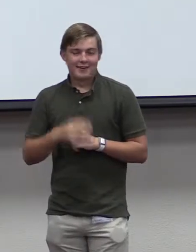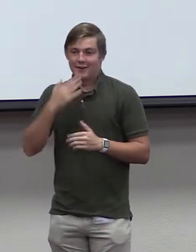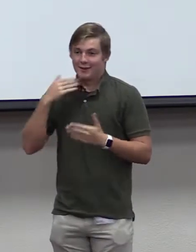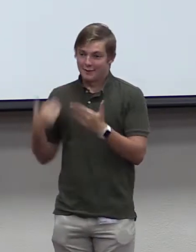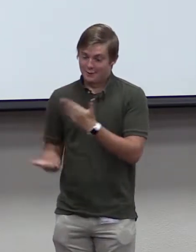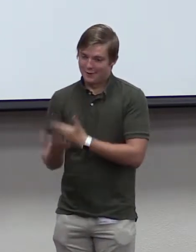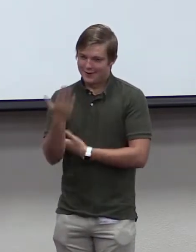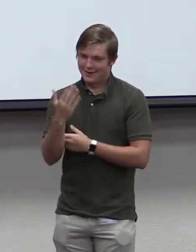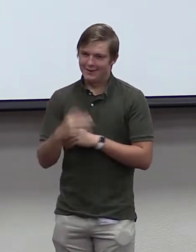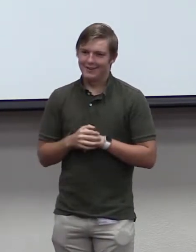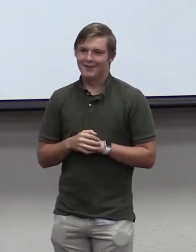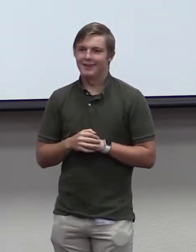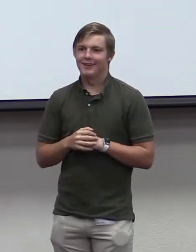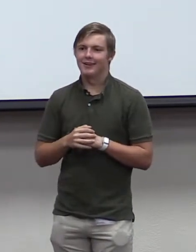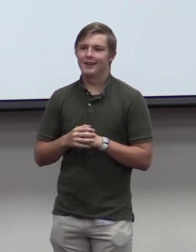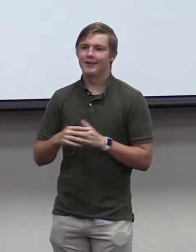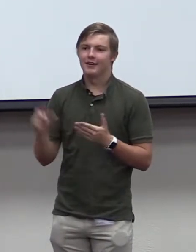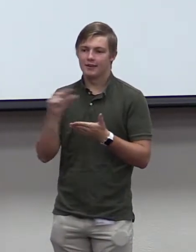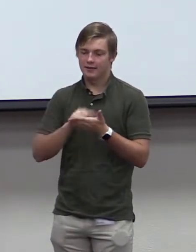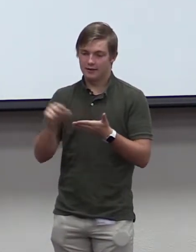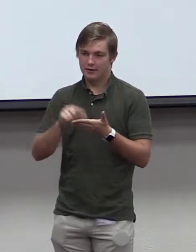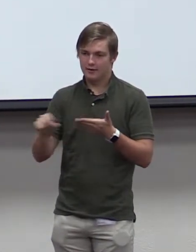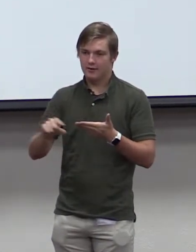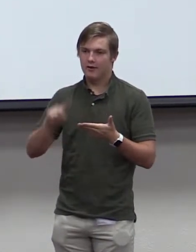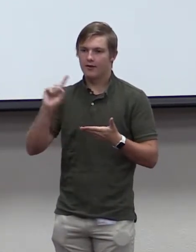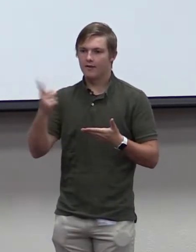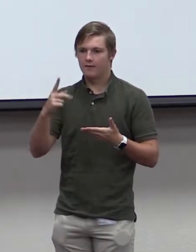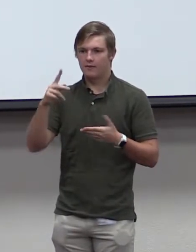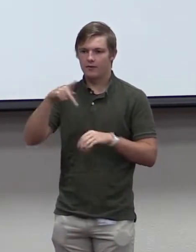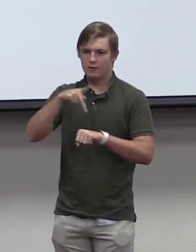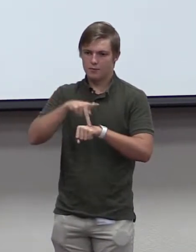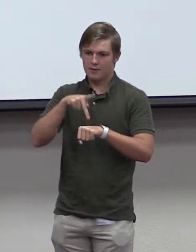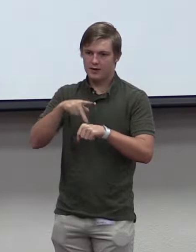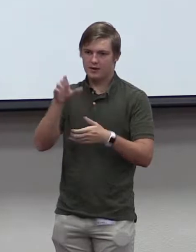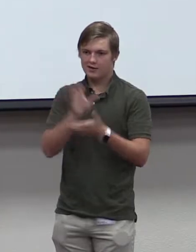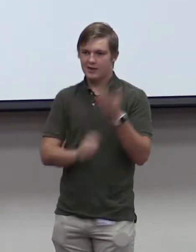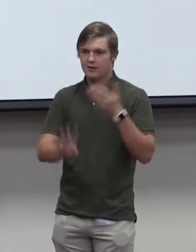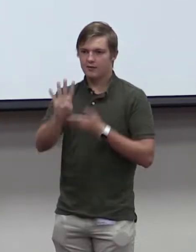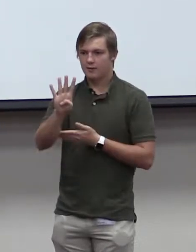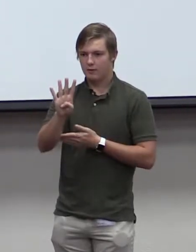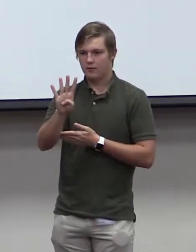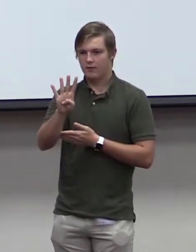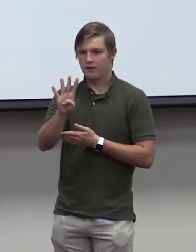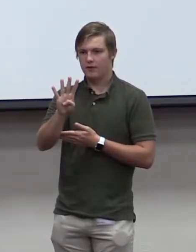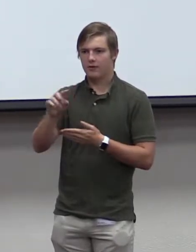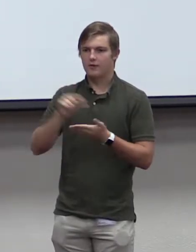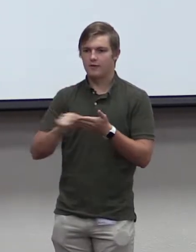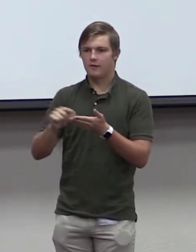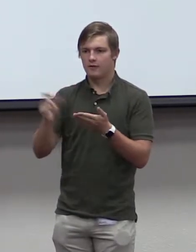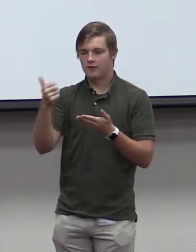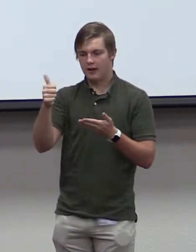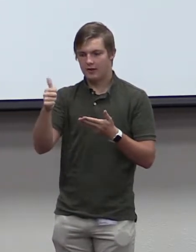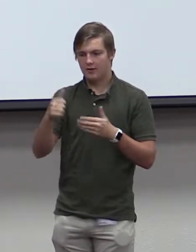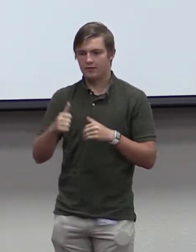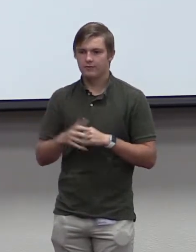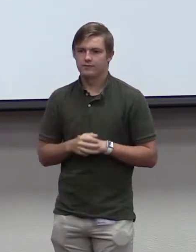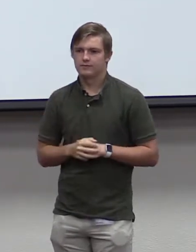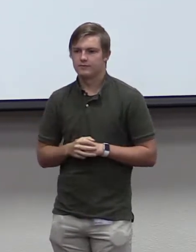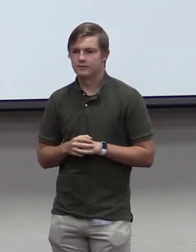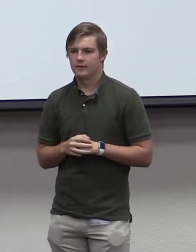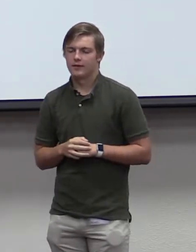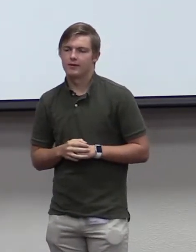Good morning. Let's go to read 1 Peter chapter 4, verse 10.